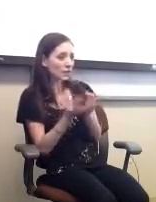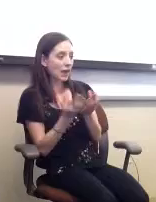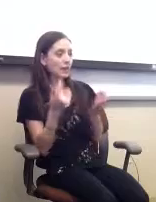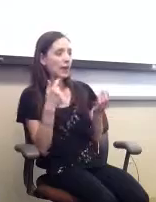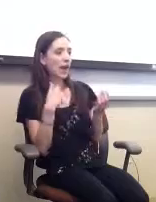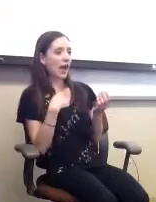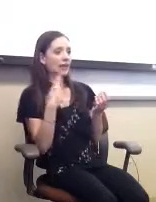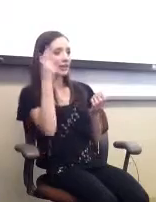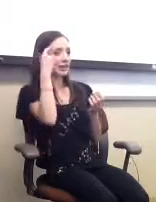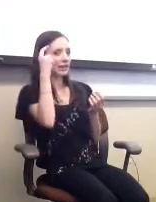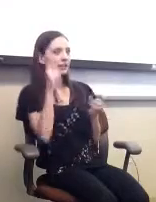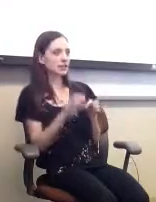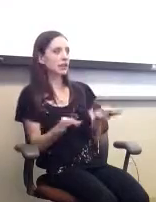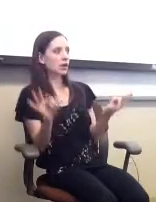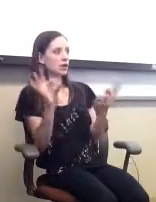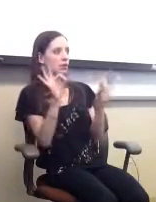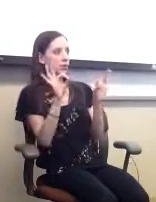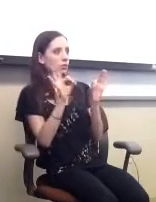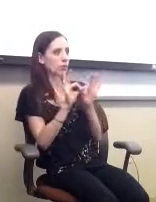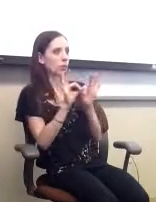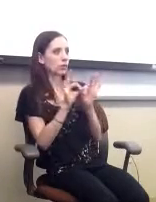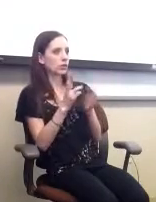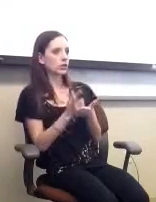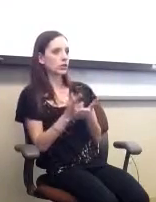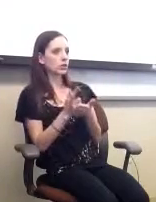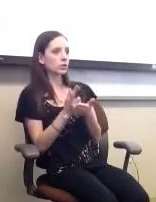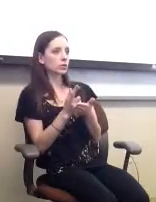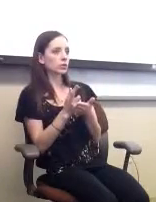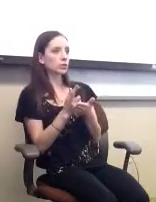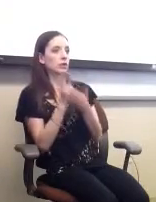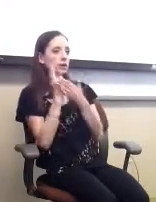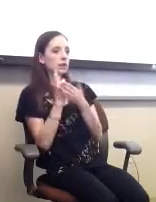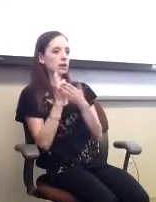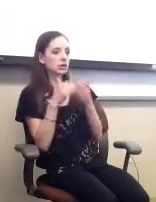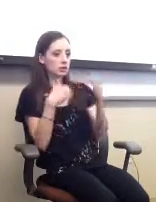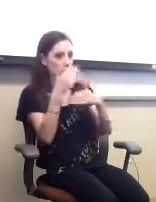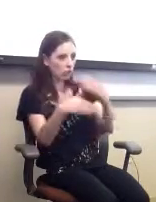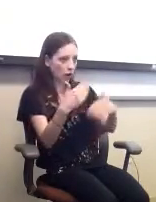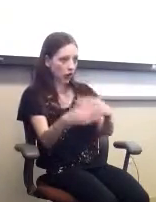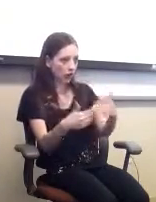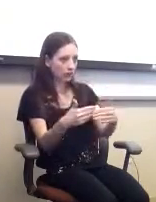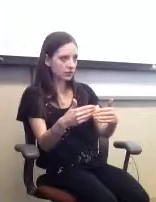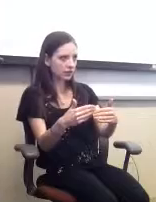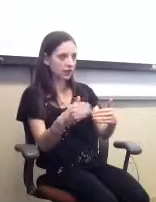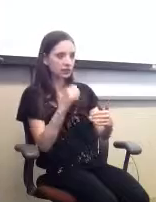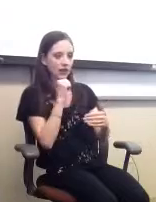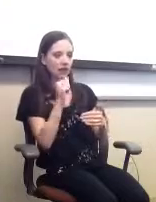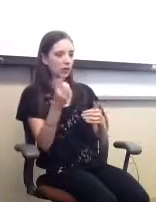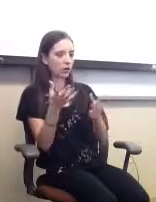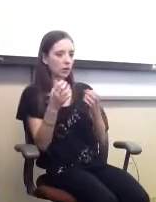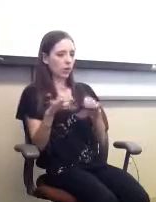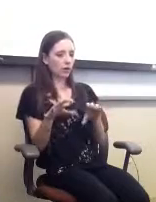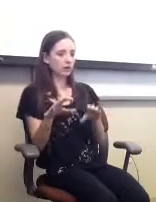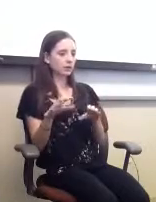bring in their IRS, you know, their tax documents to see what they're doing. I really need to know, especially if I'm thinking